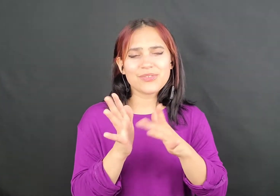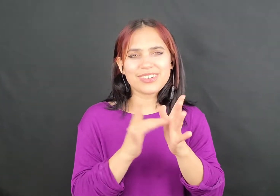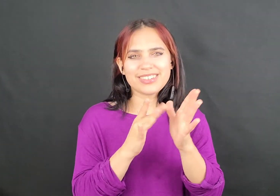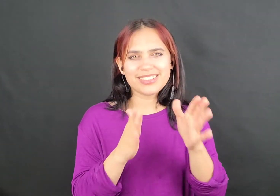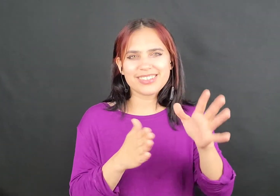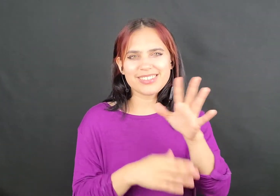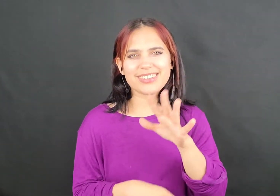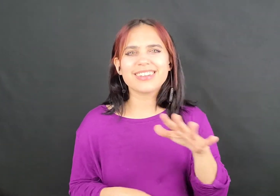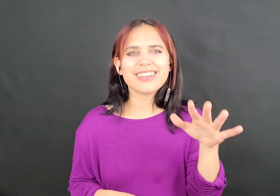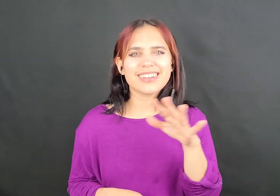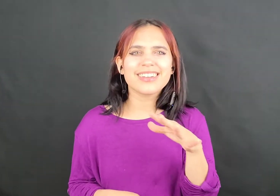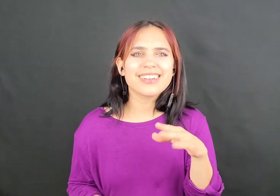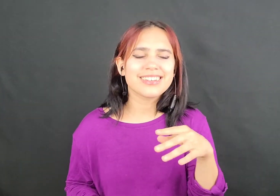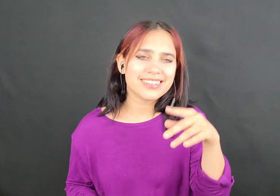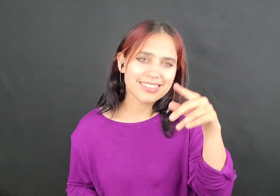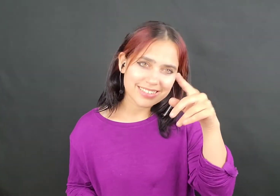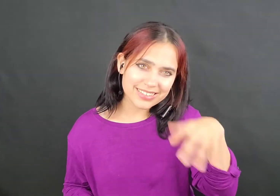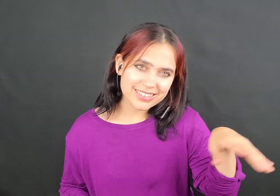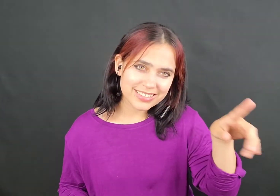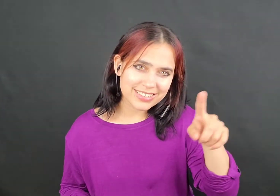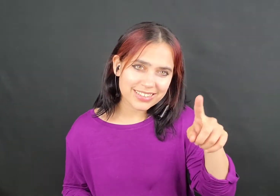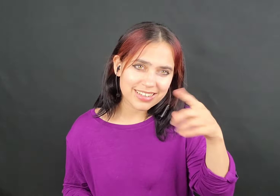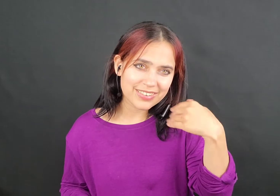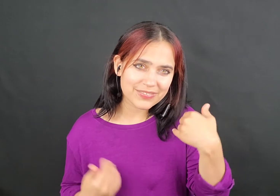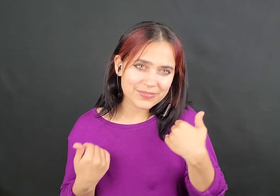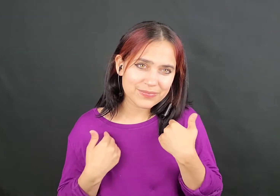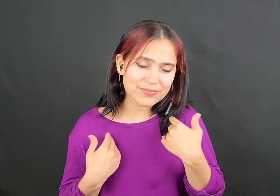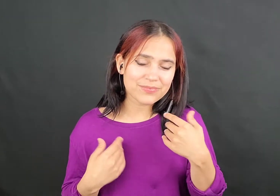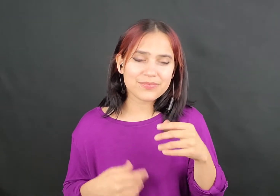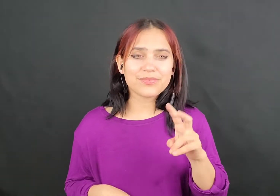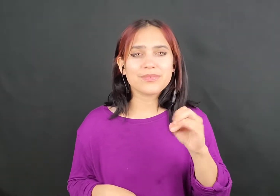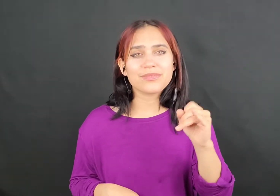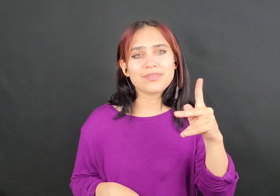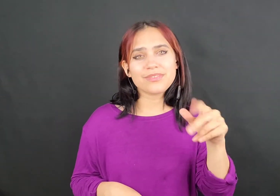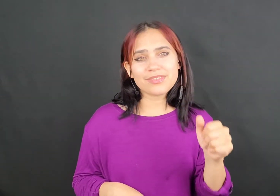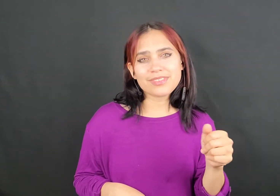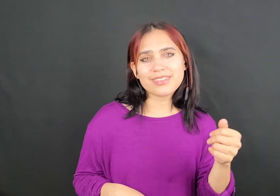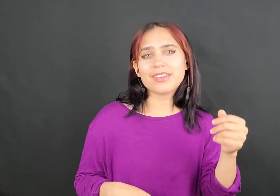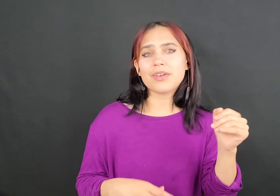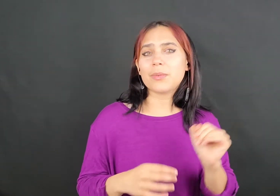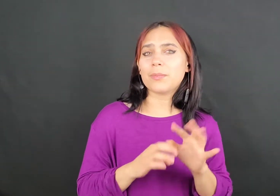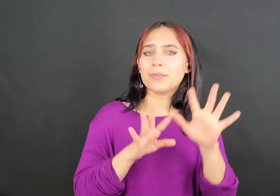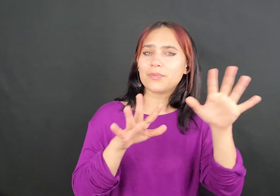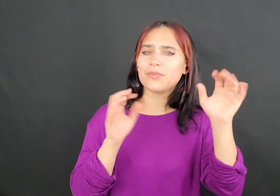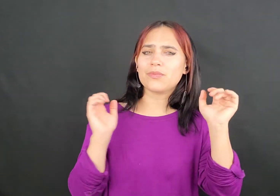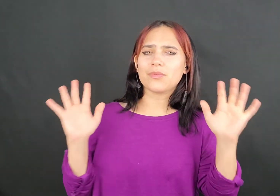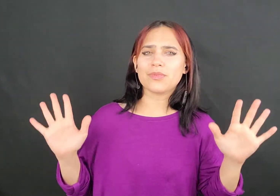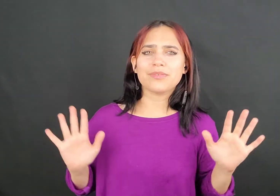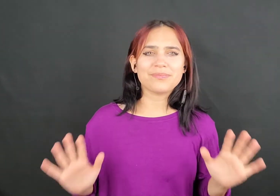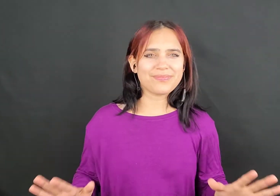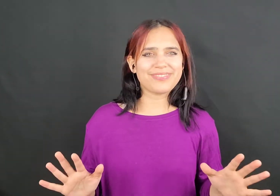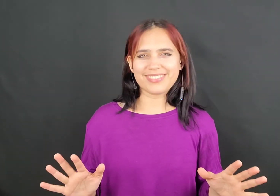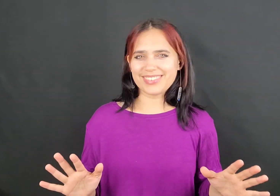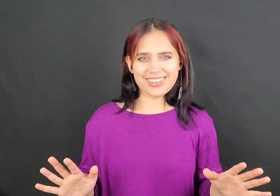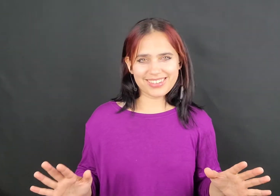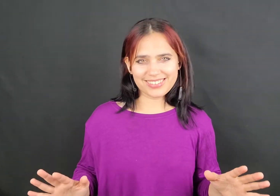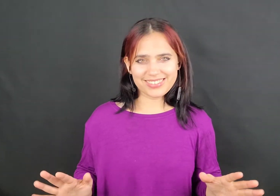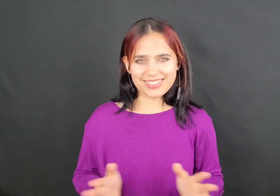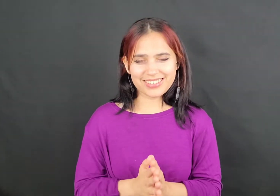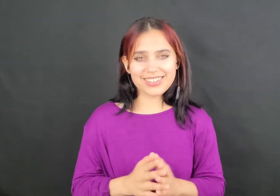era, described Calpe, the Roman name for Gibraltar, as a mountain with wonderful concavities, which has its